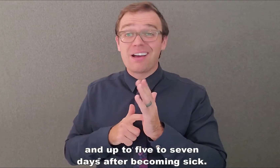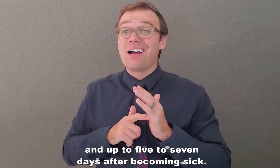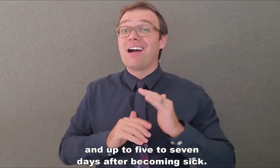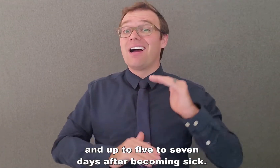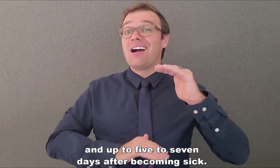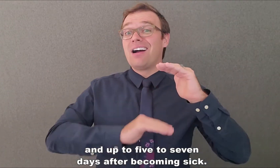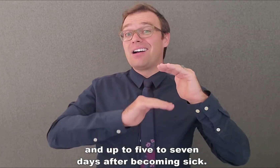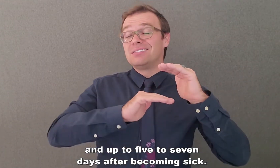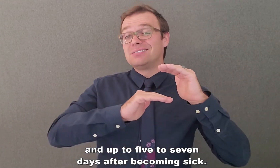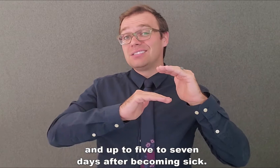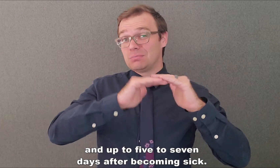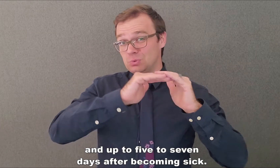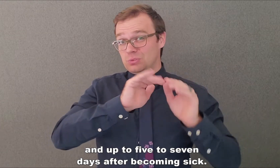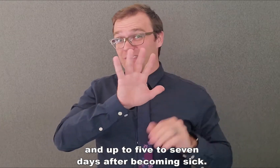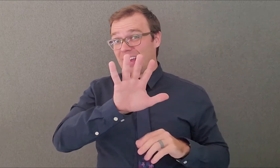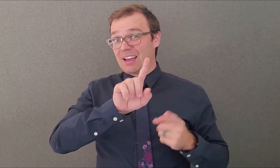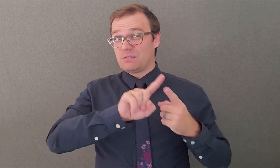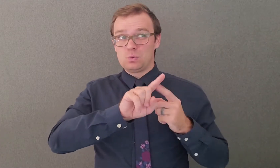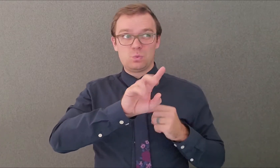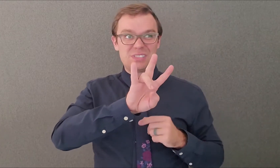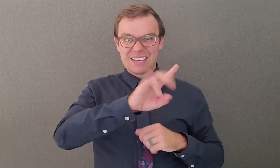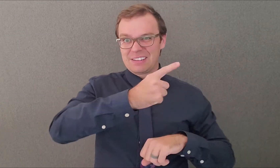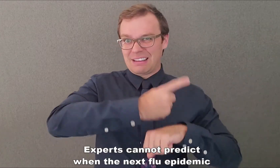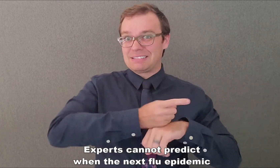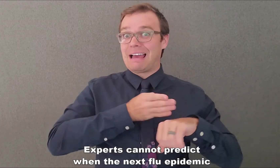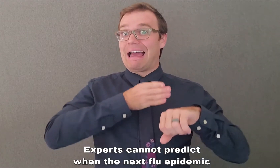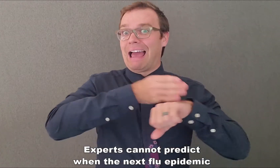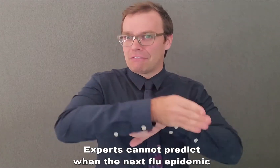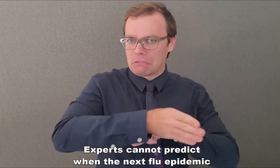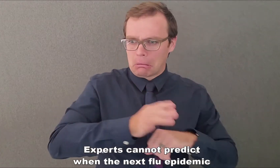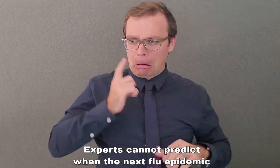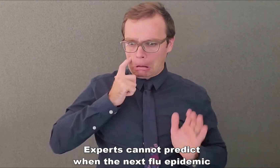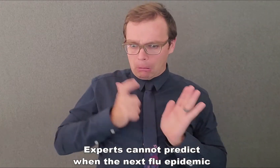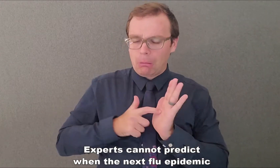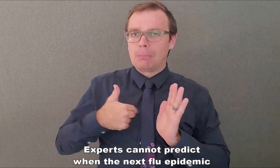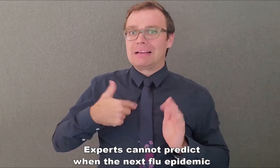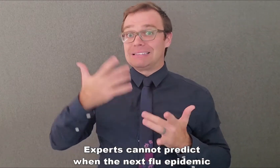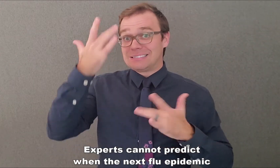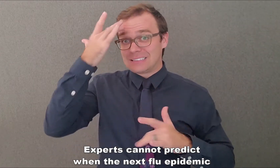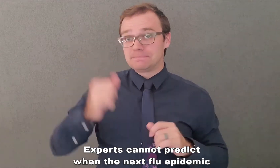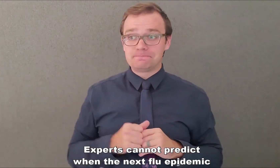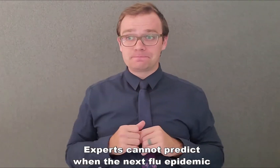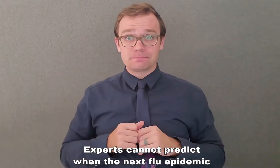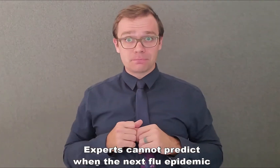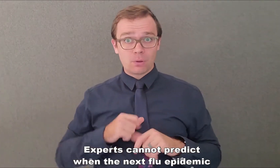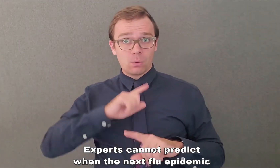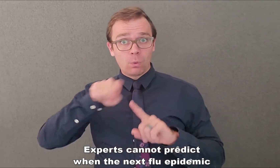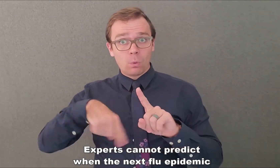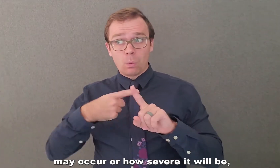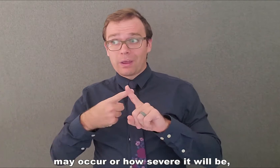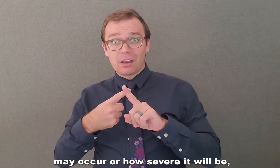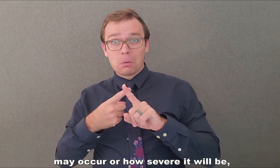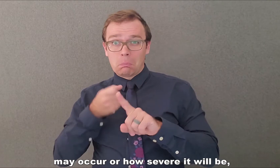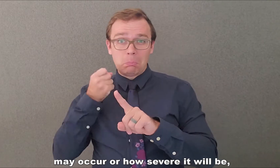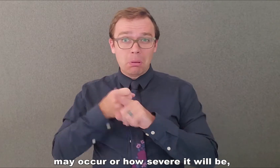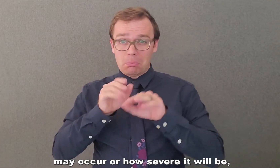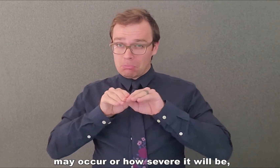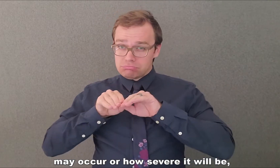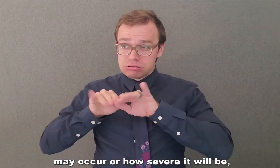days after becoming sick. Experts cannot predict when the next flu epidemic may occur or